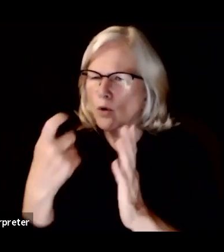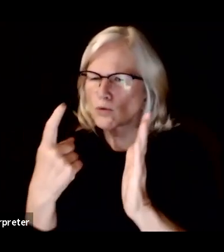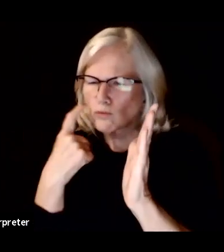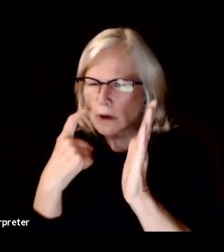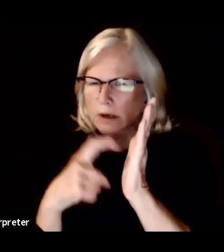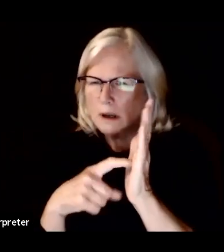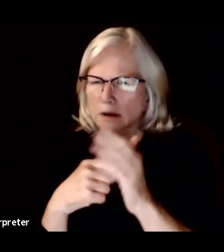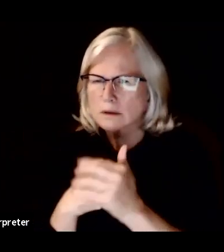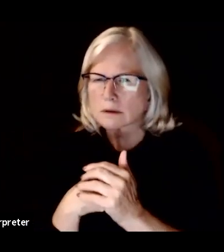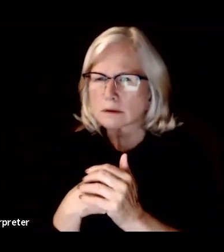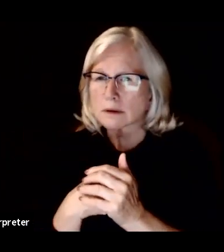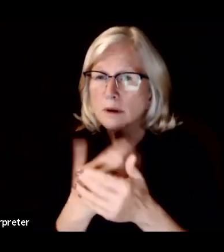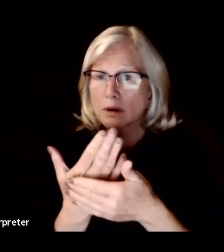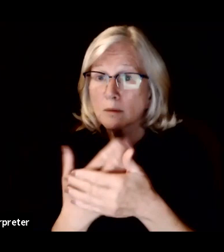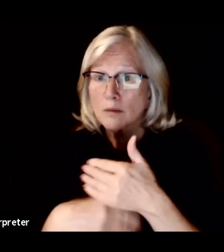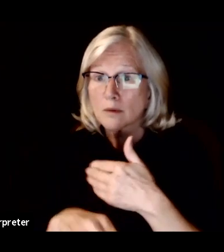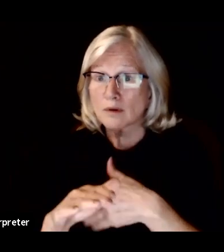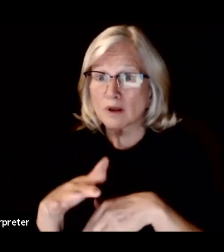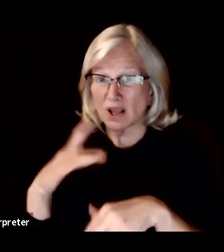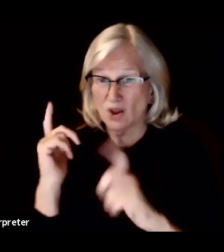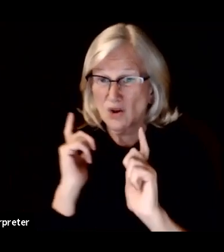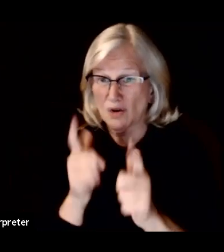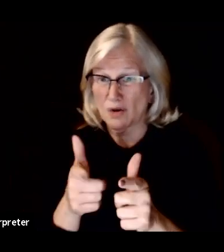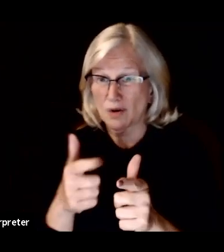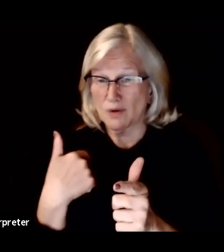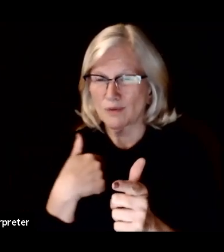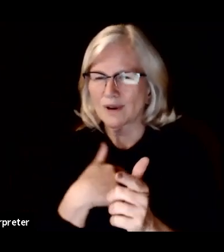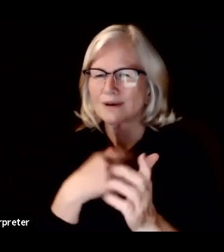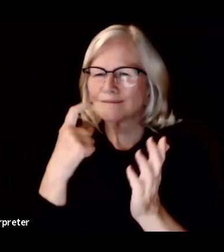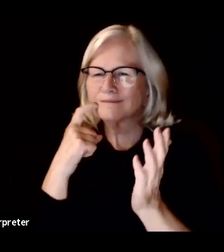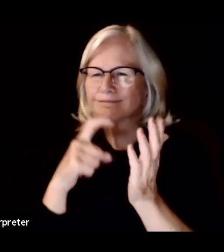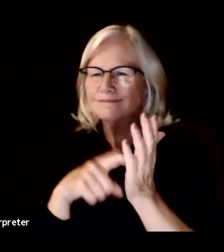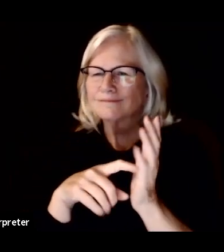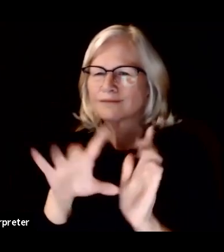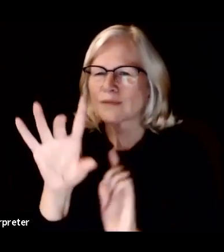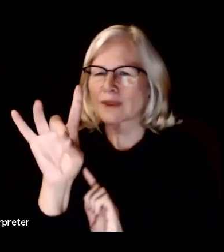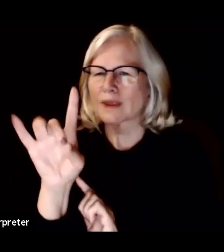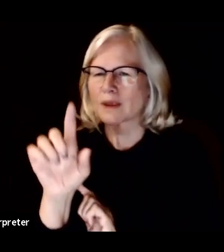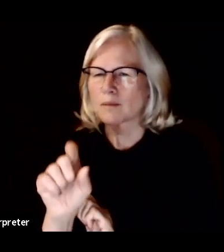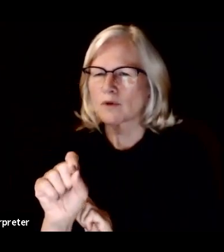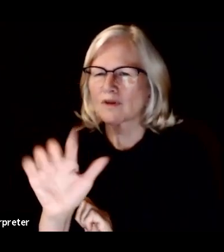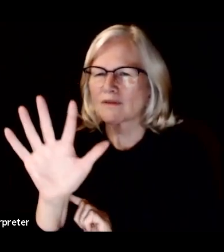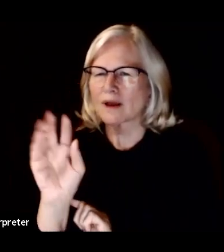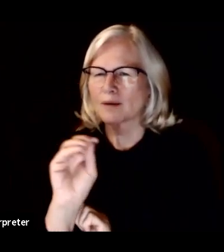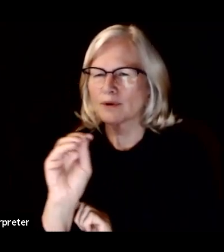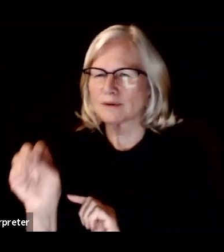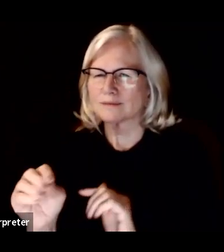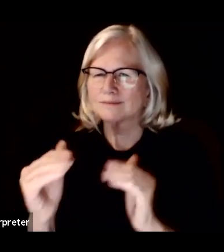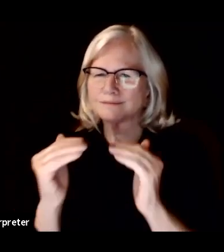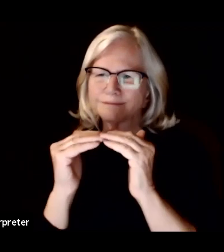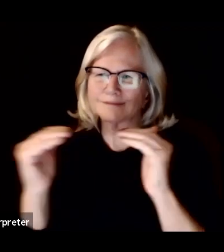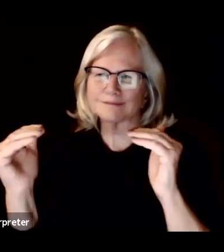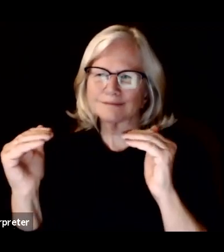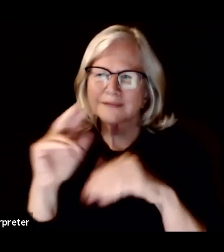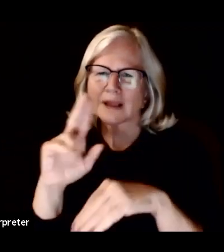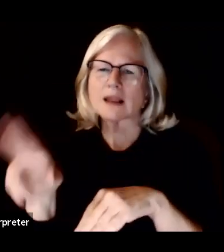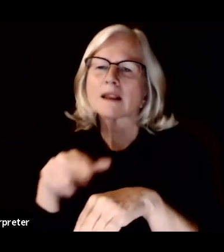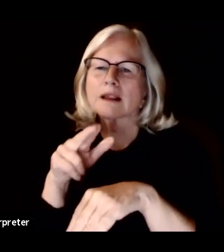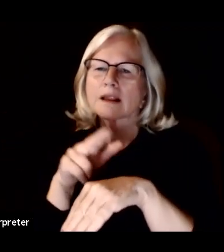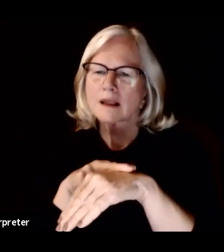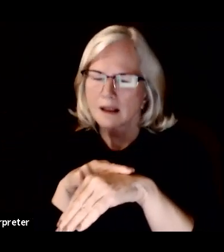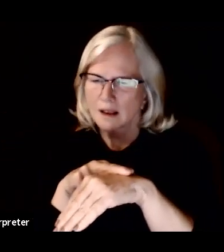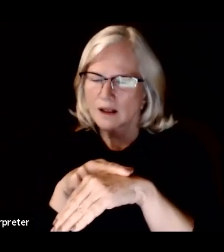did see, that 8.5%, that was equal to the national average of premature birth. So